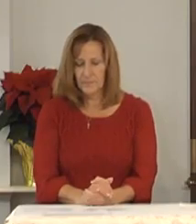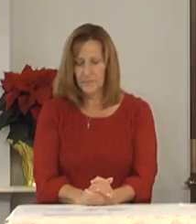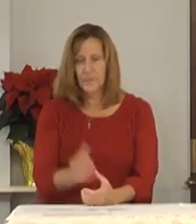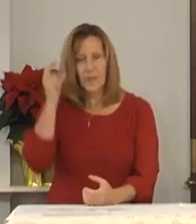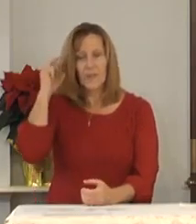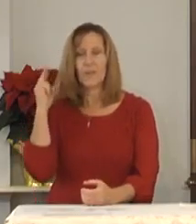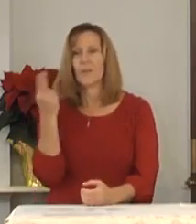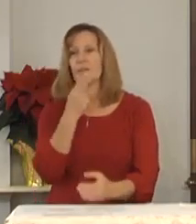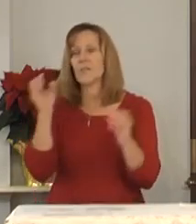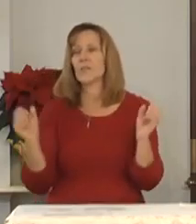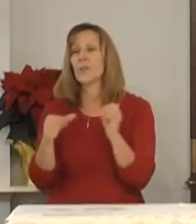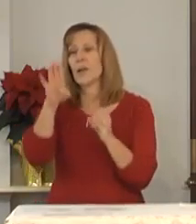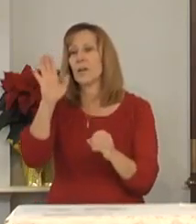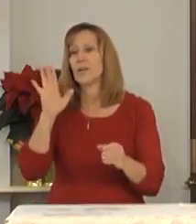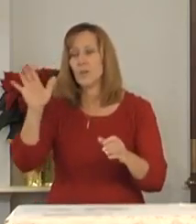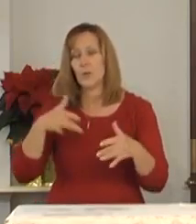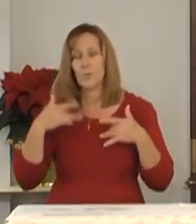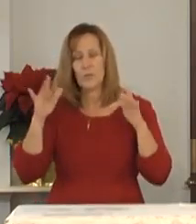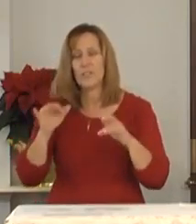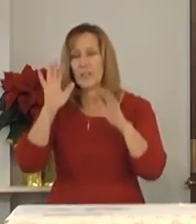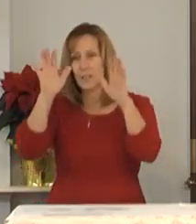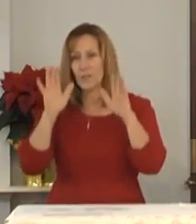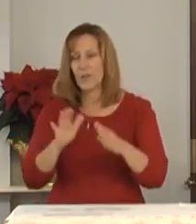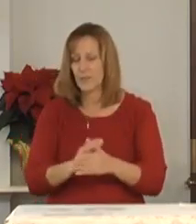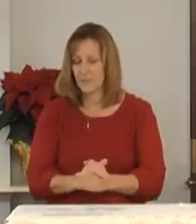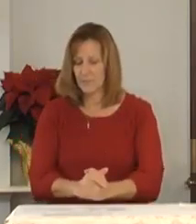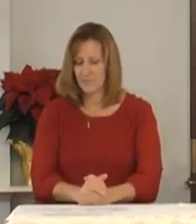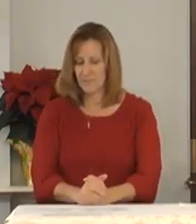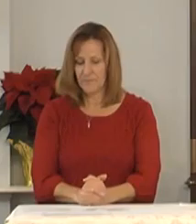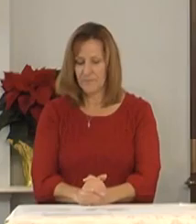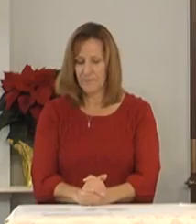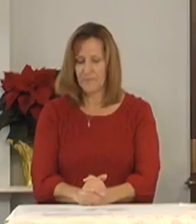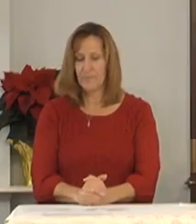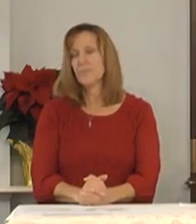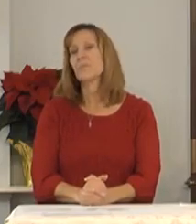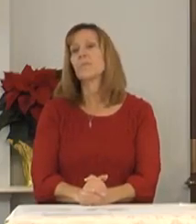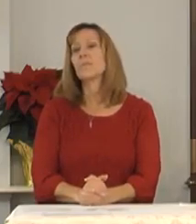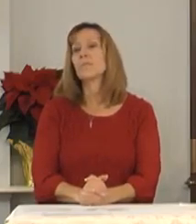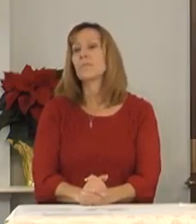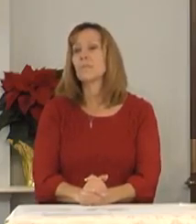Hear us, O God. Your mercy is great.